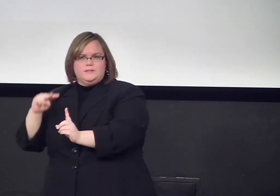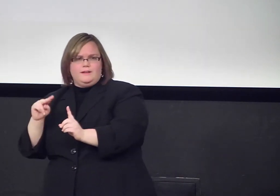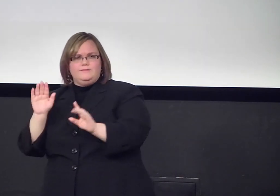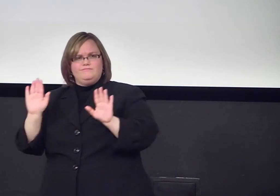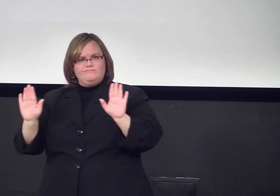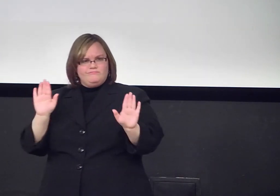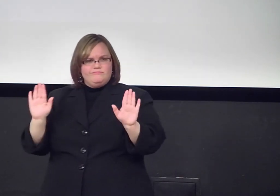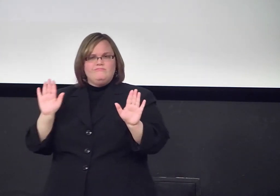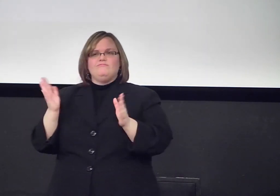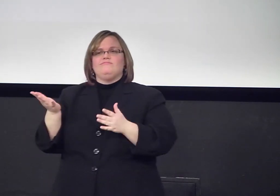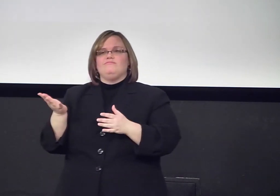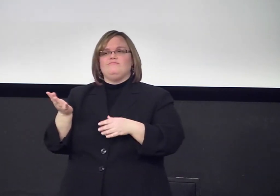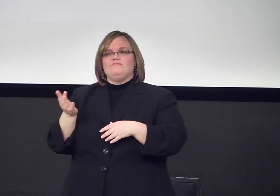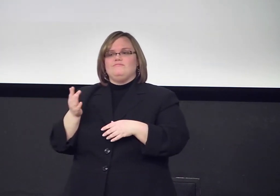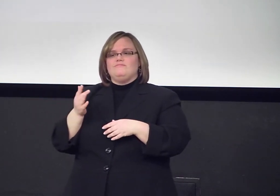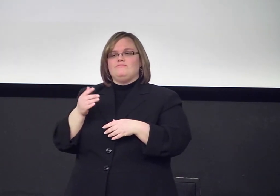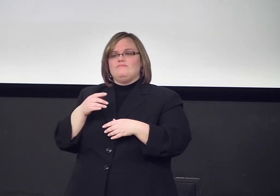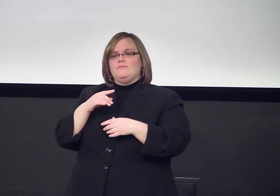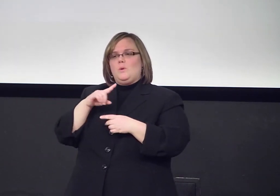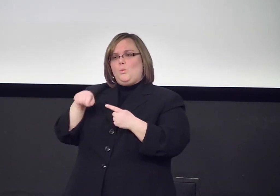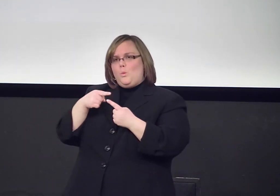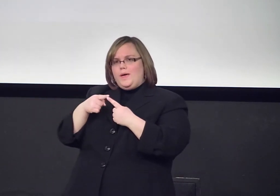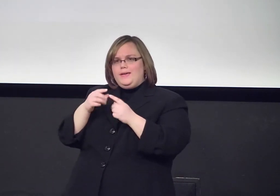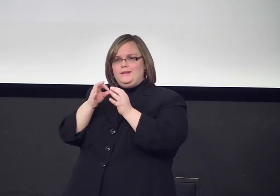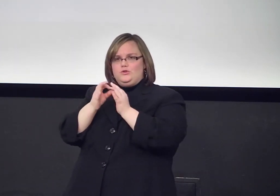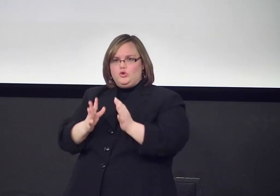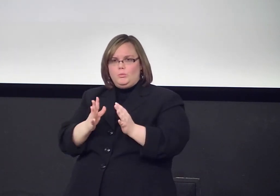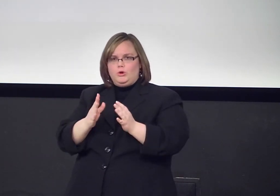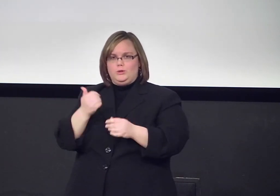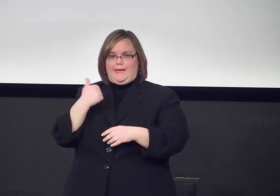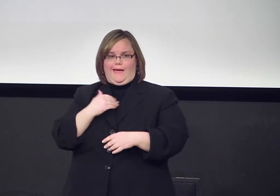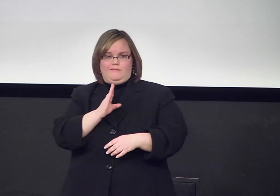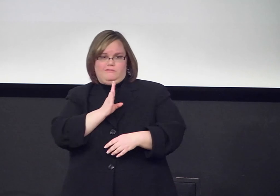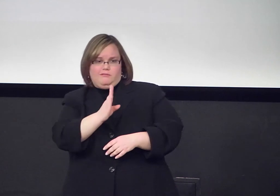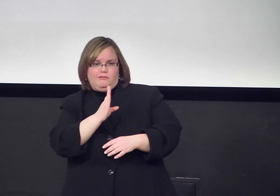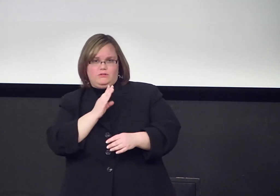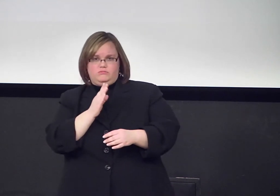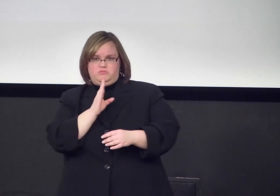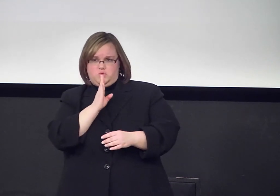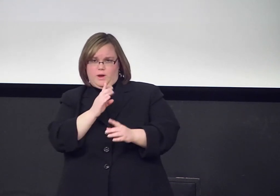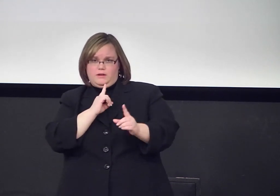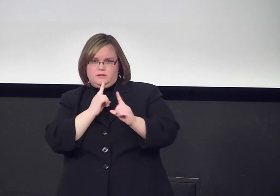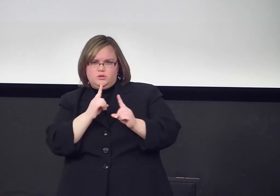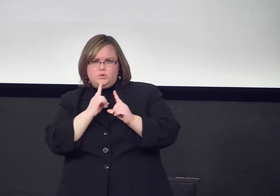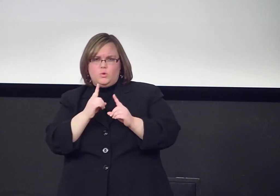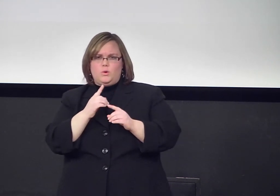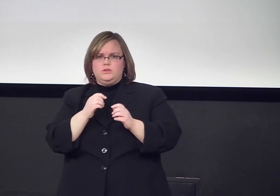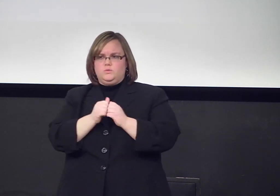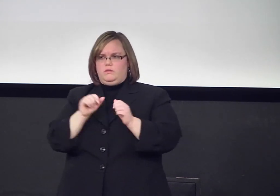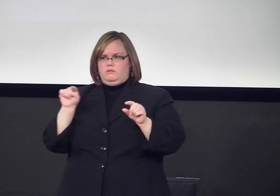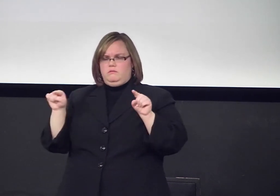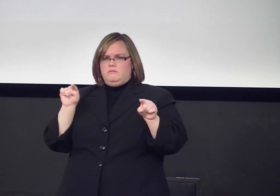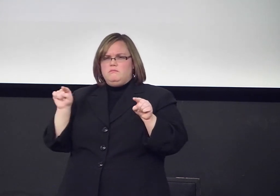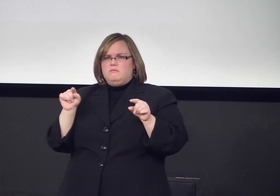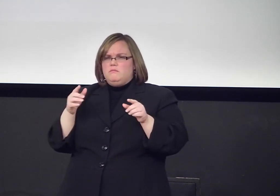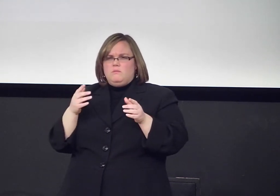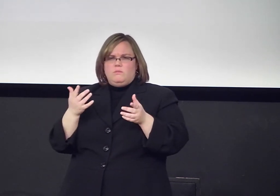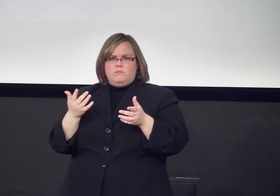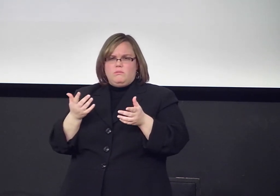environment. Deaf people's perspectives, hearing people's perspectives, and the interpreter perspective. When interpreters have direct discourse